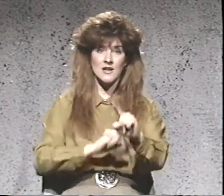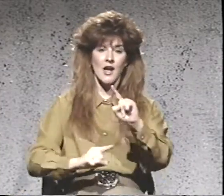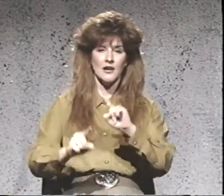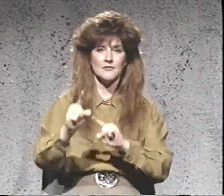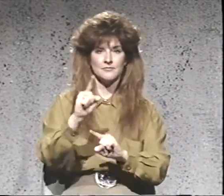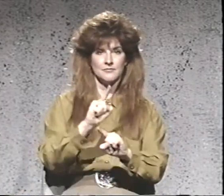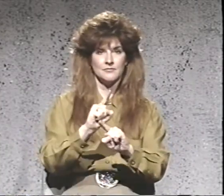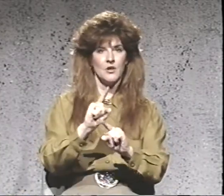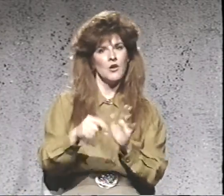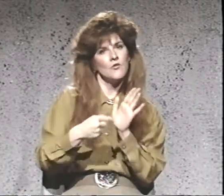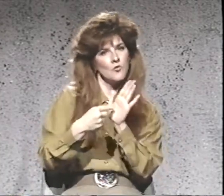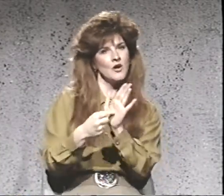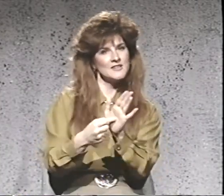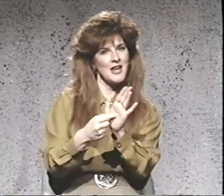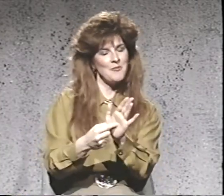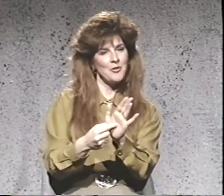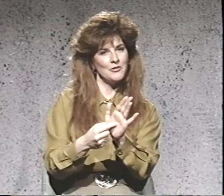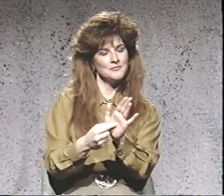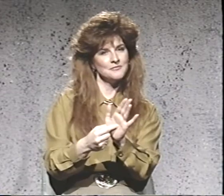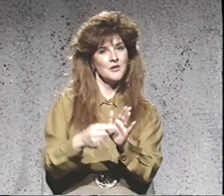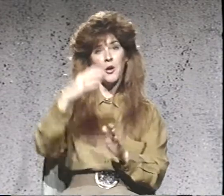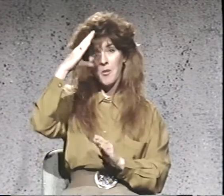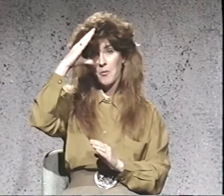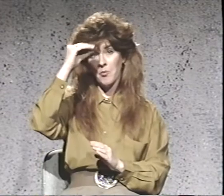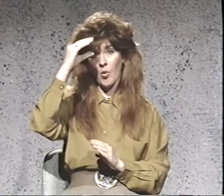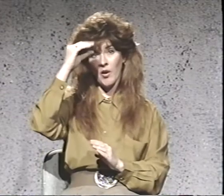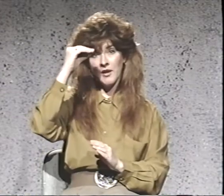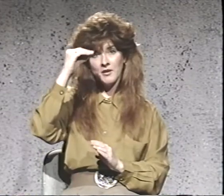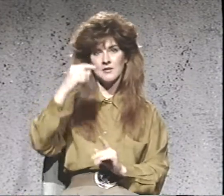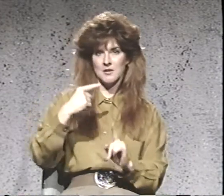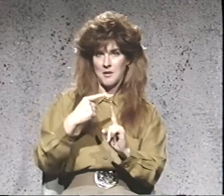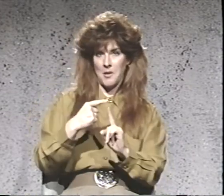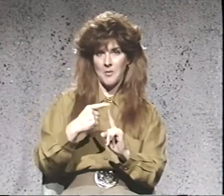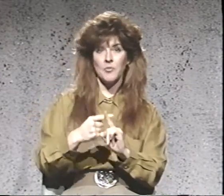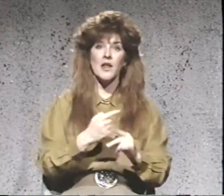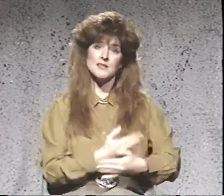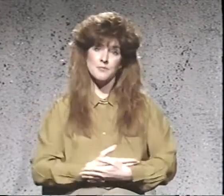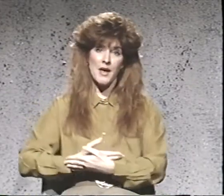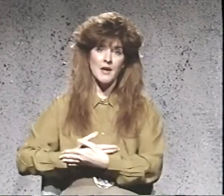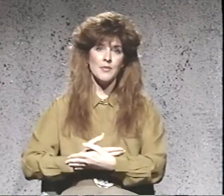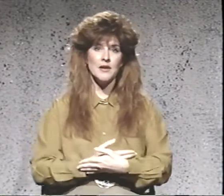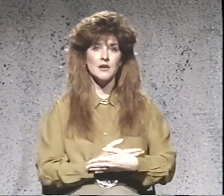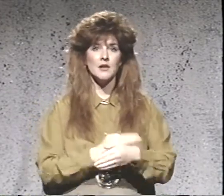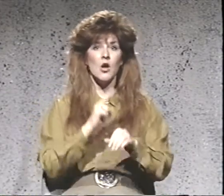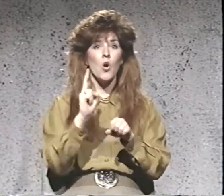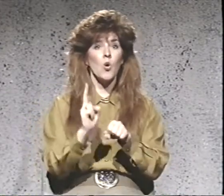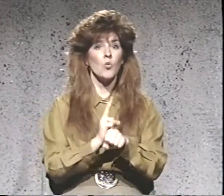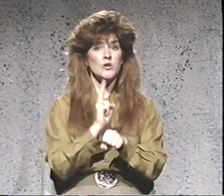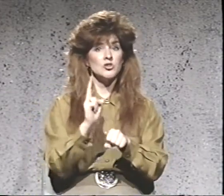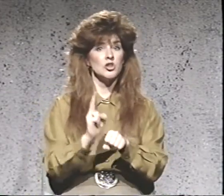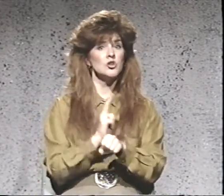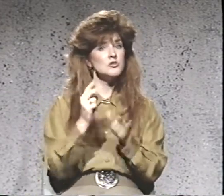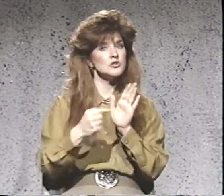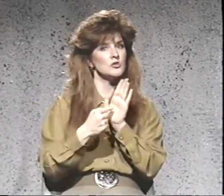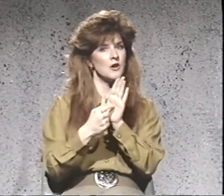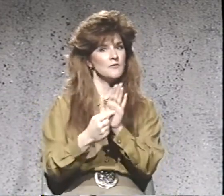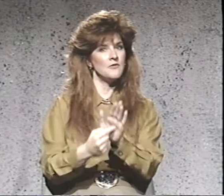sign. For example, boy plus baby was used to